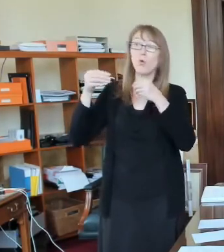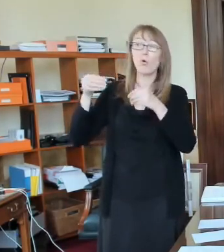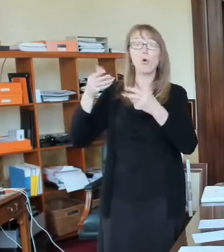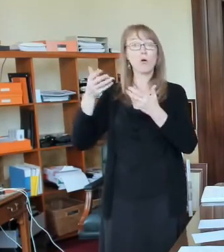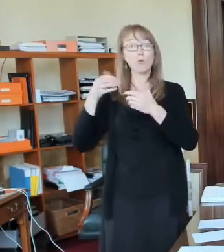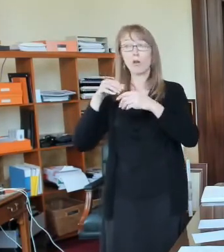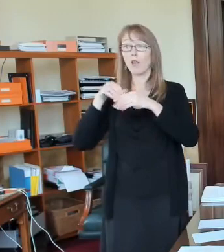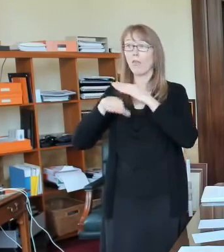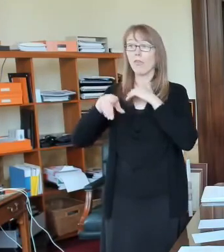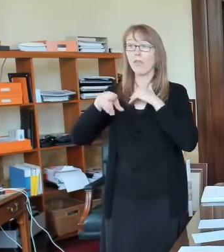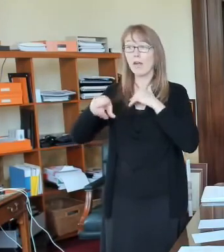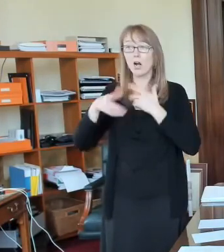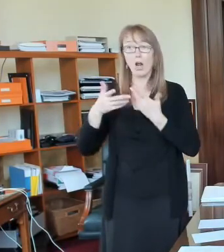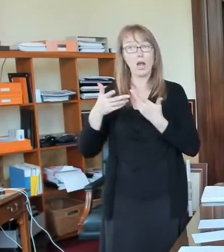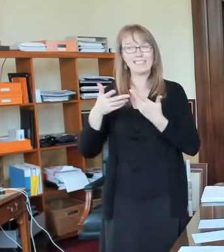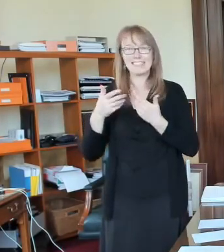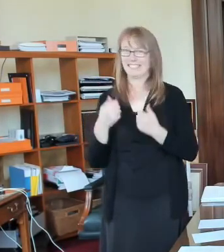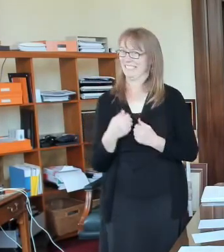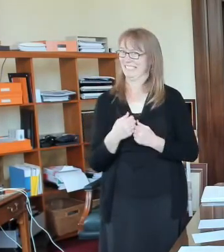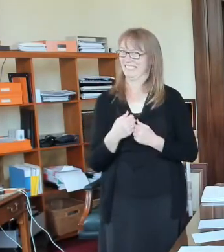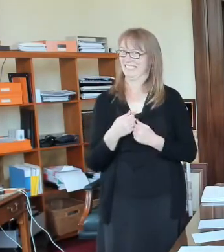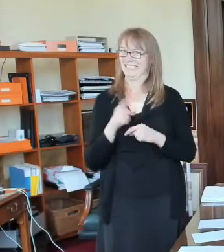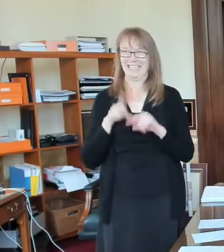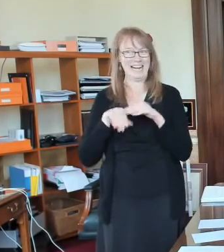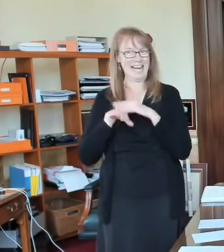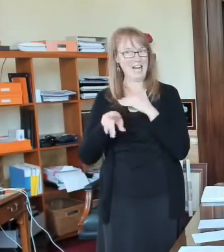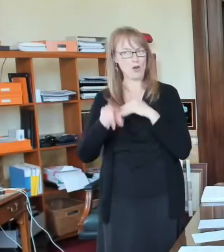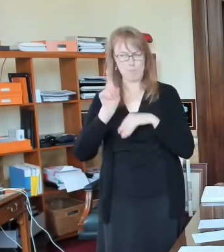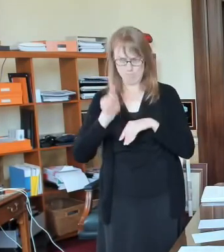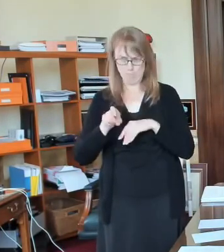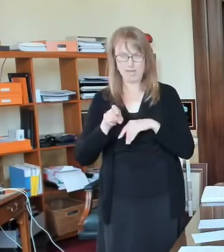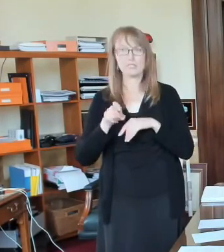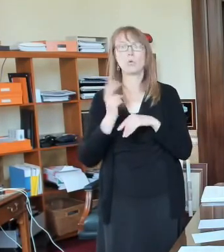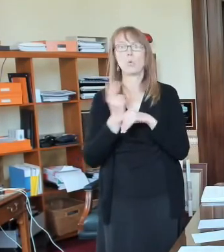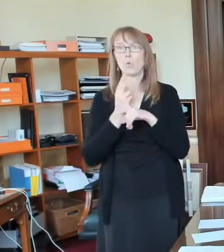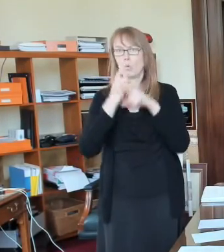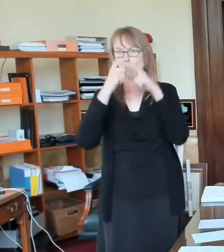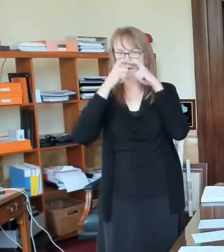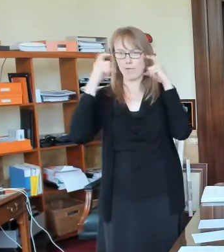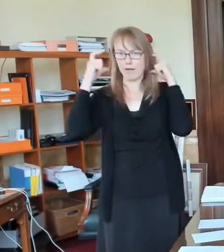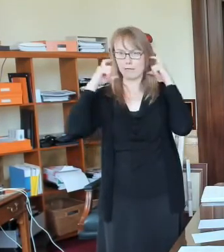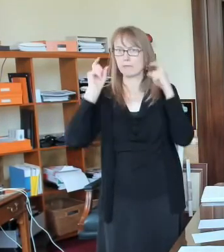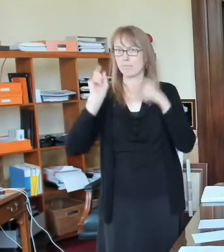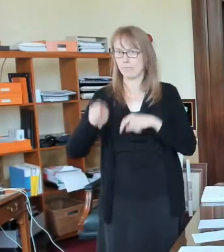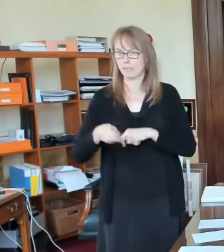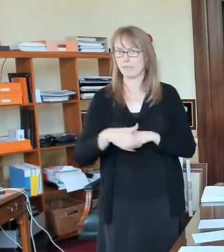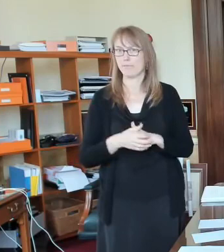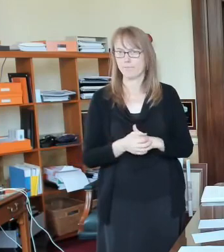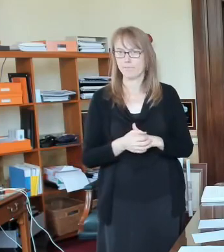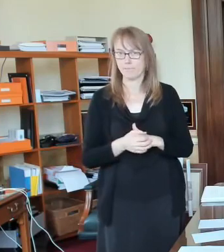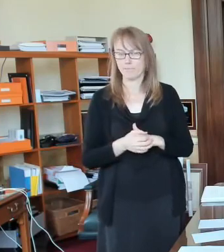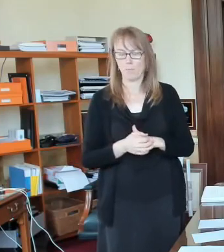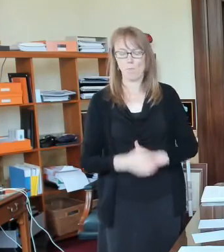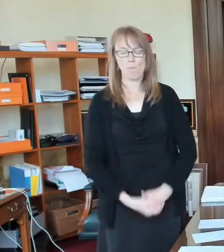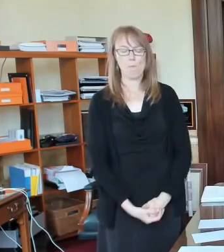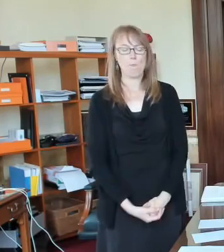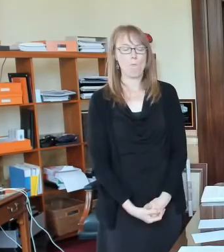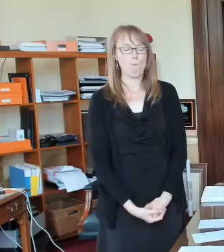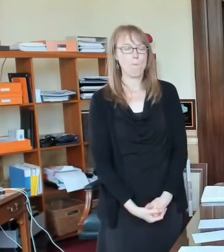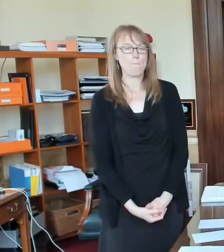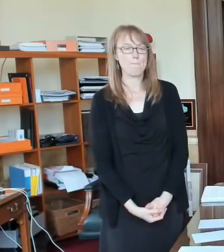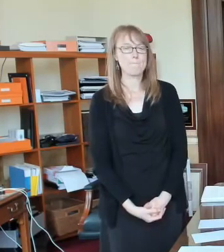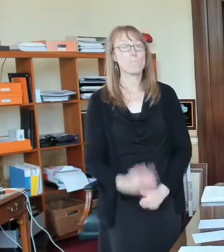mask. Toby submitted a question, Mayor. They are watching, wants to know why the city is spending $8